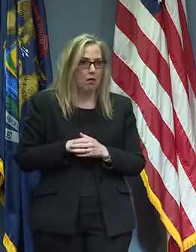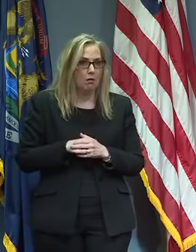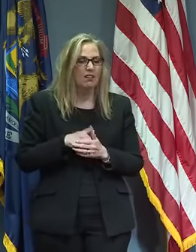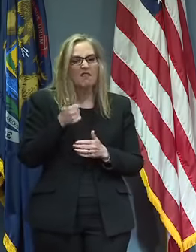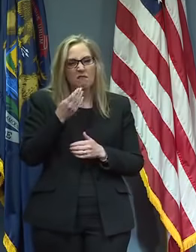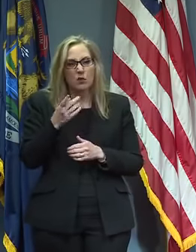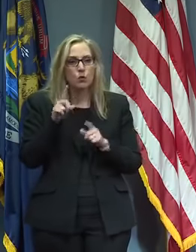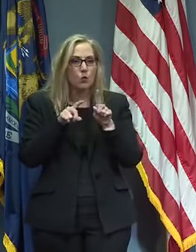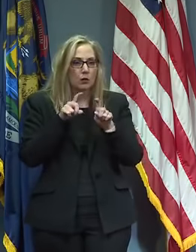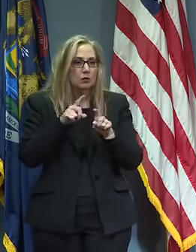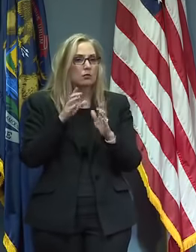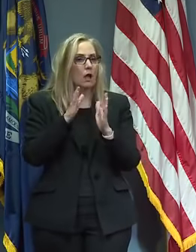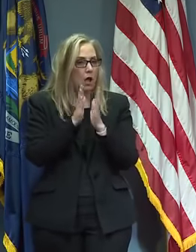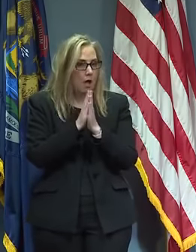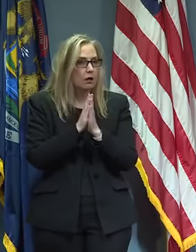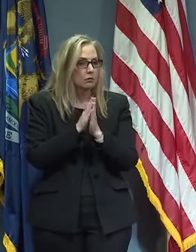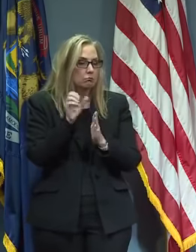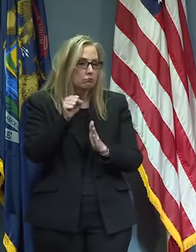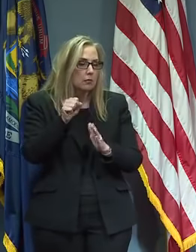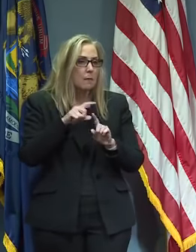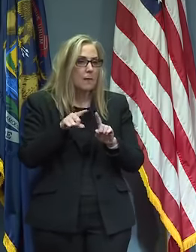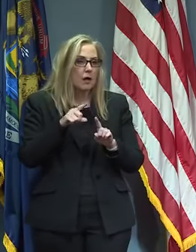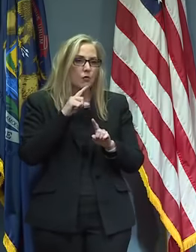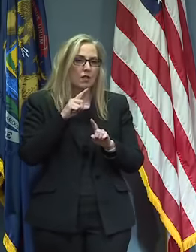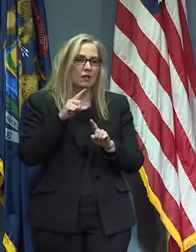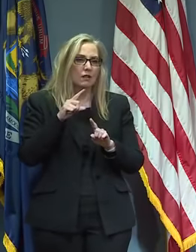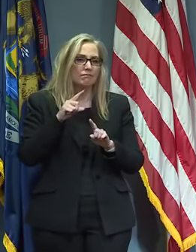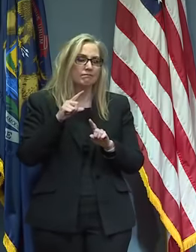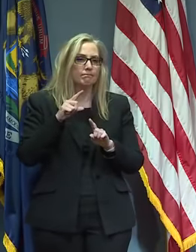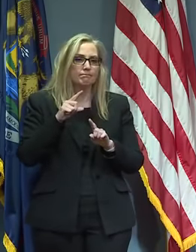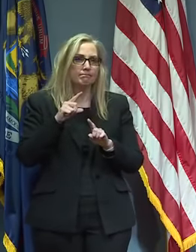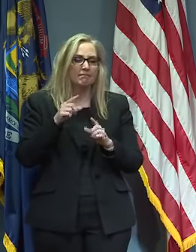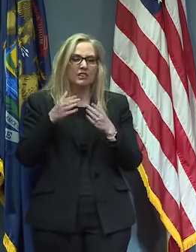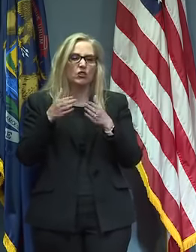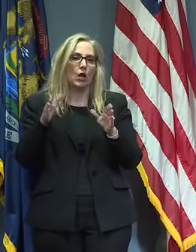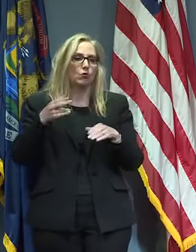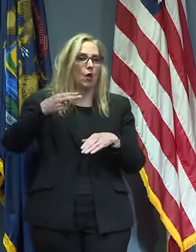but I would say that it was all very high level.